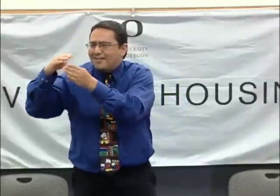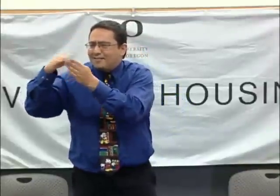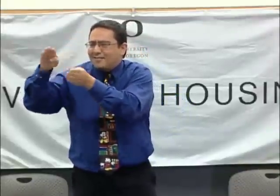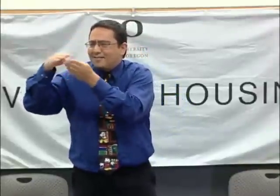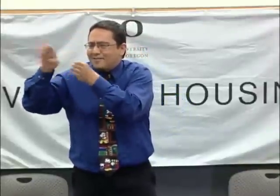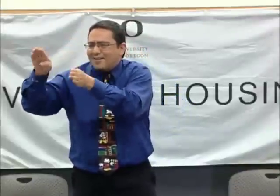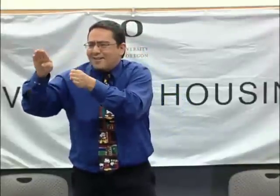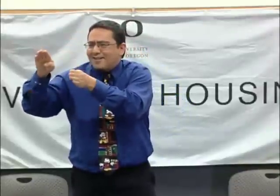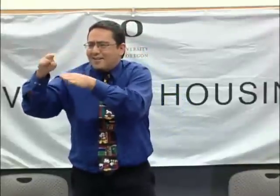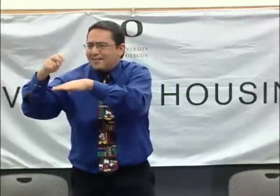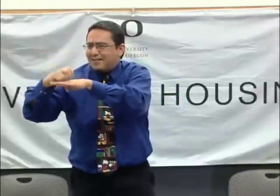Dog.